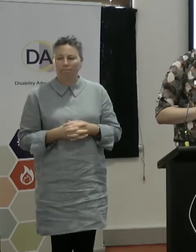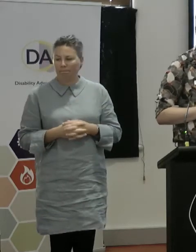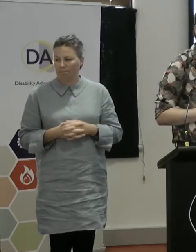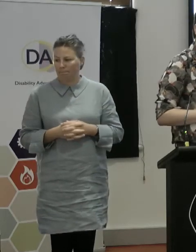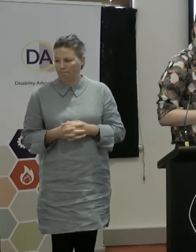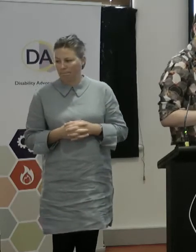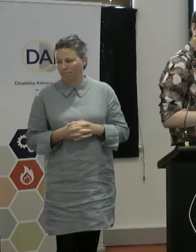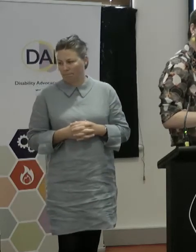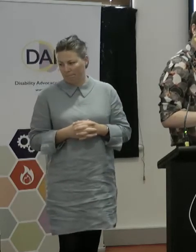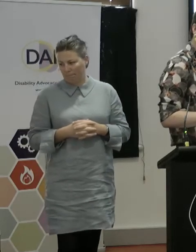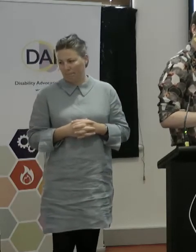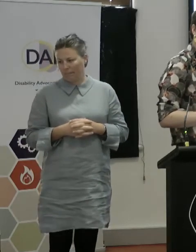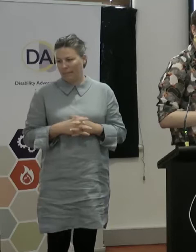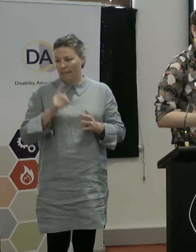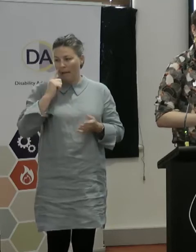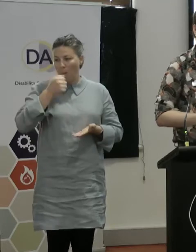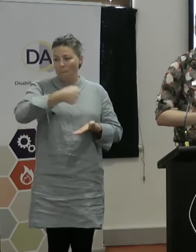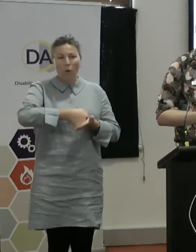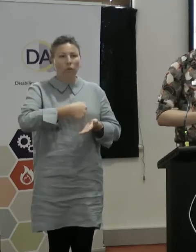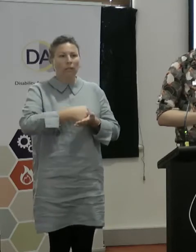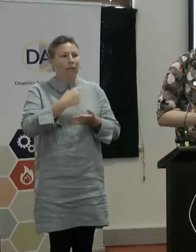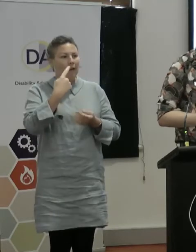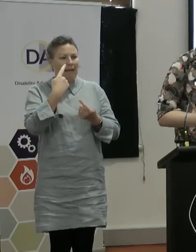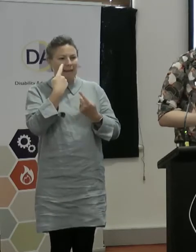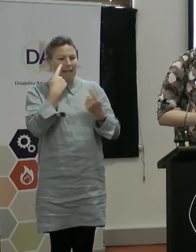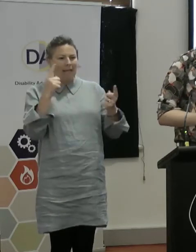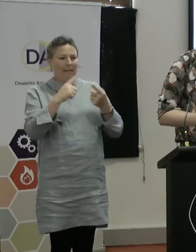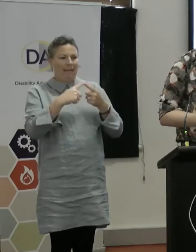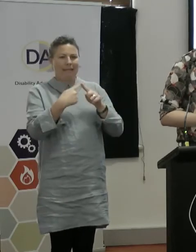The sort of bottom level there, exposure abuse,